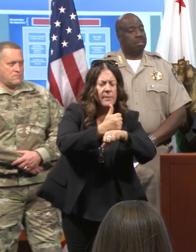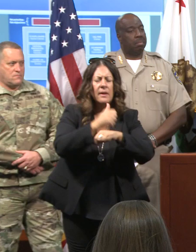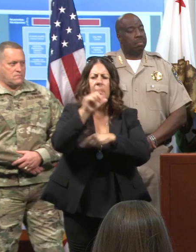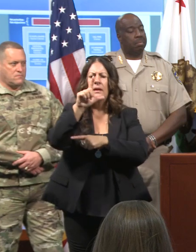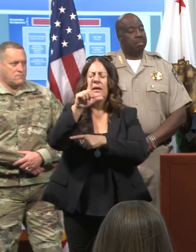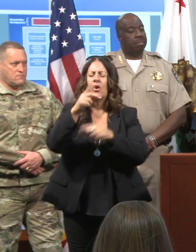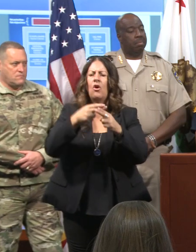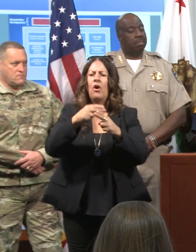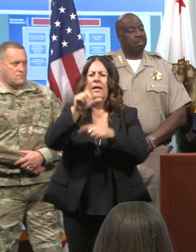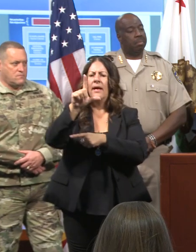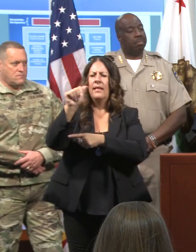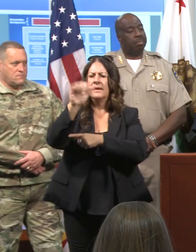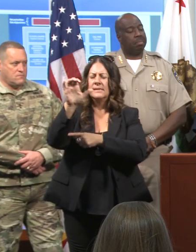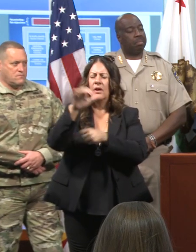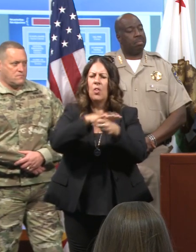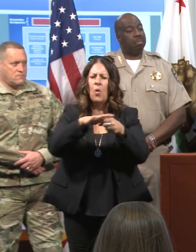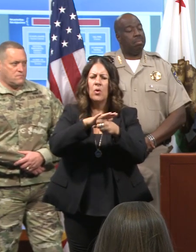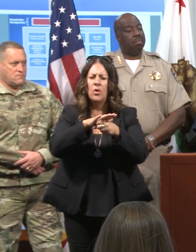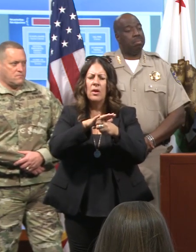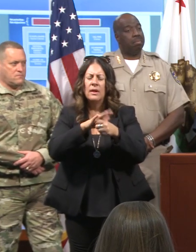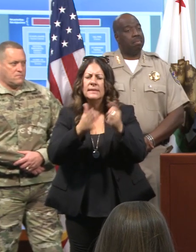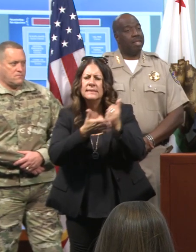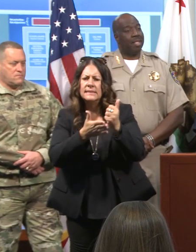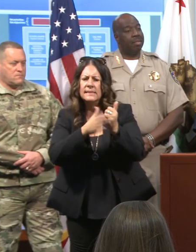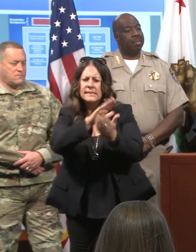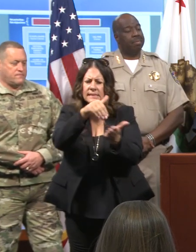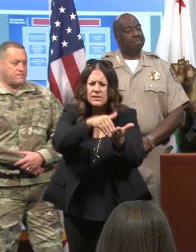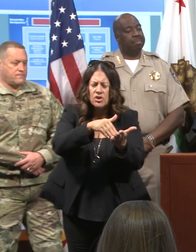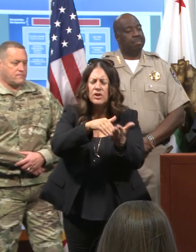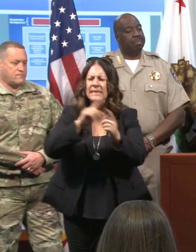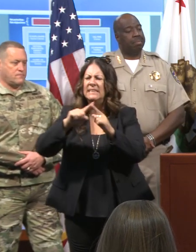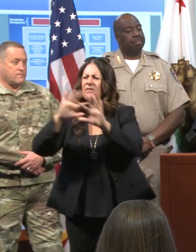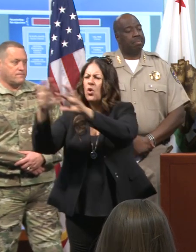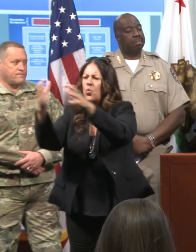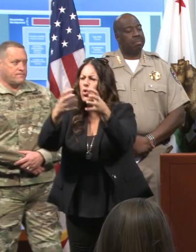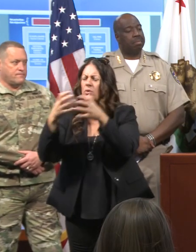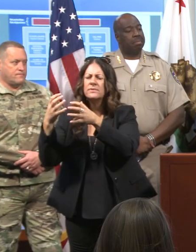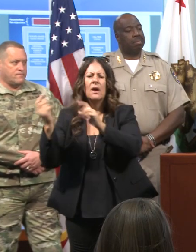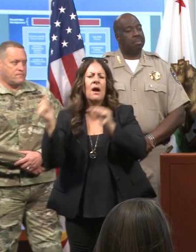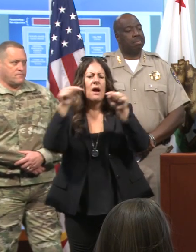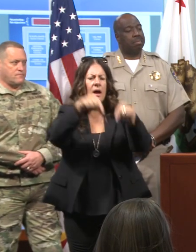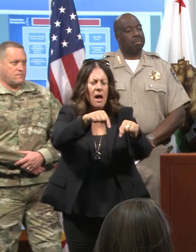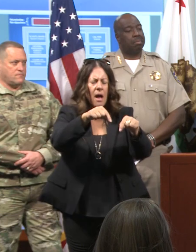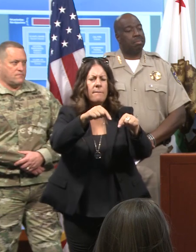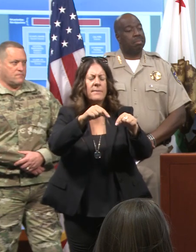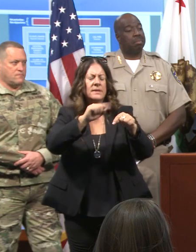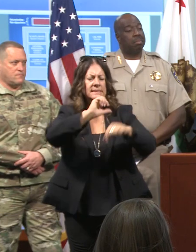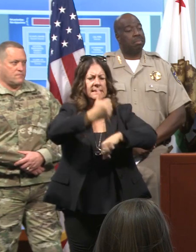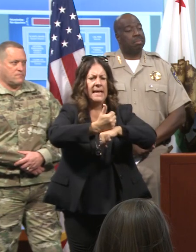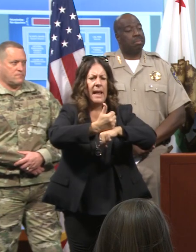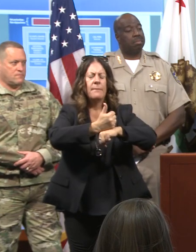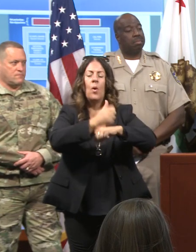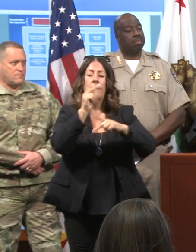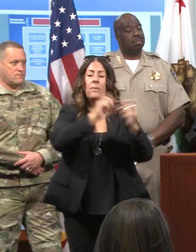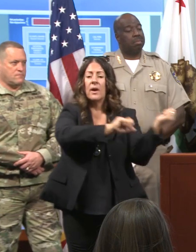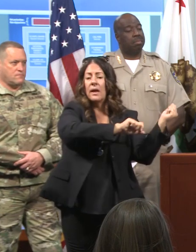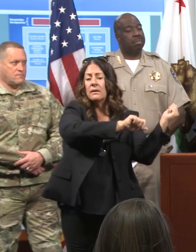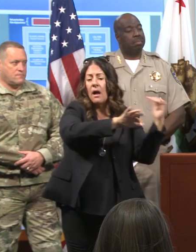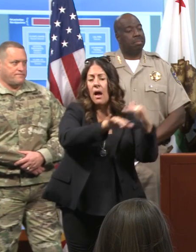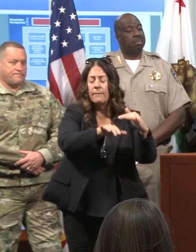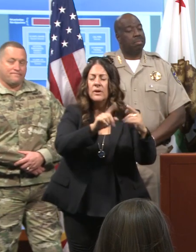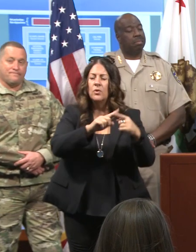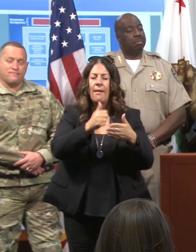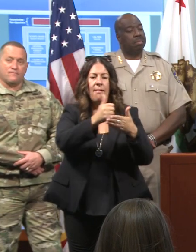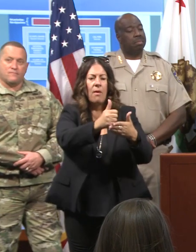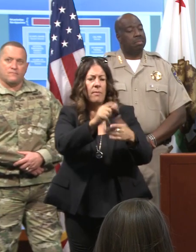federal, insurance, non-governmental, public health groups come together. It's sort of like a one-stop shop for disaster survivors